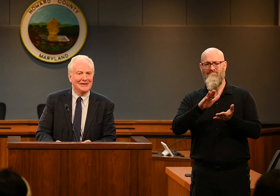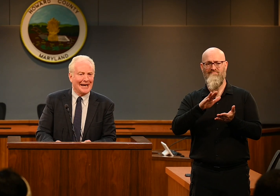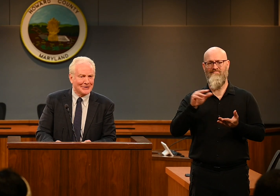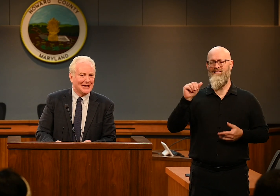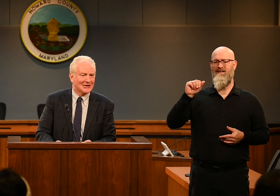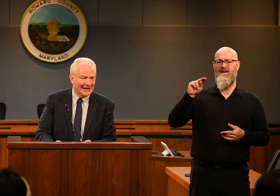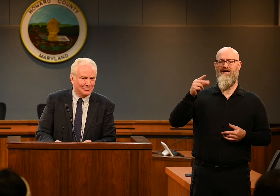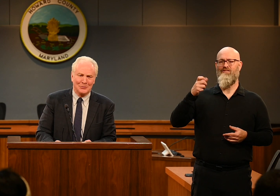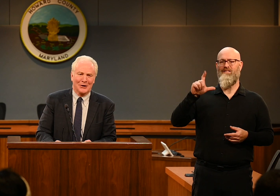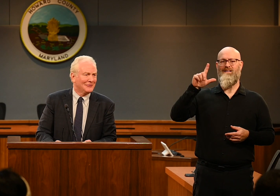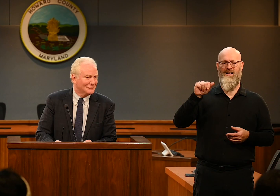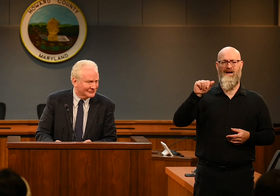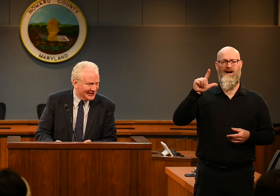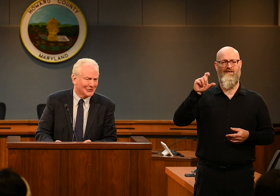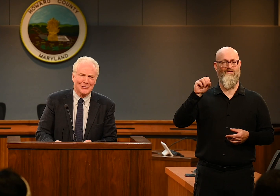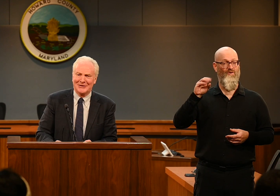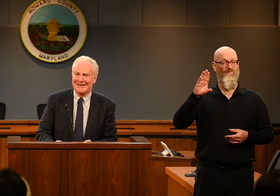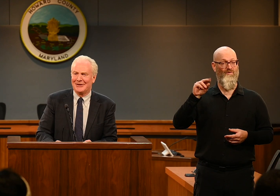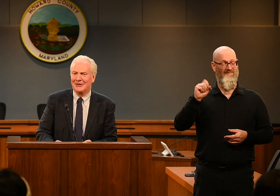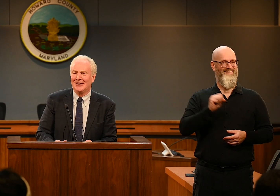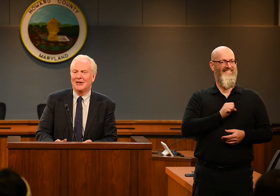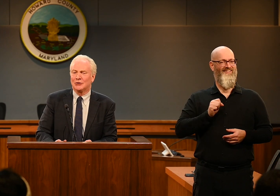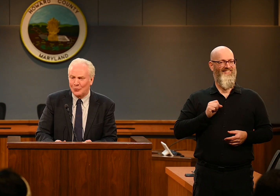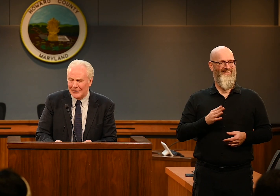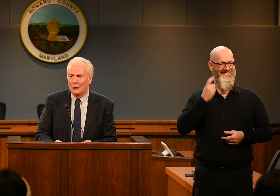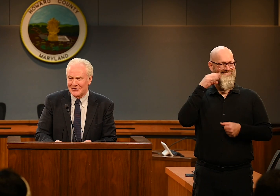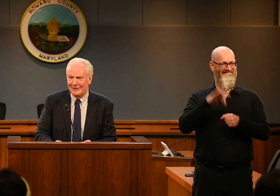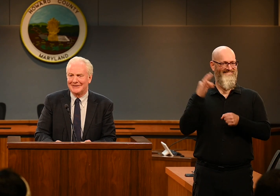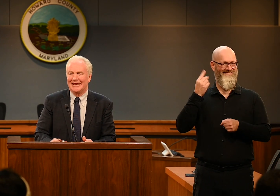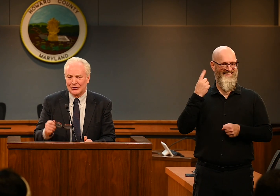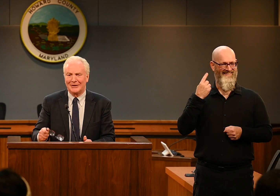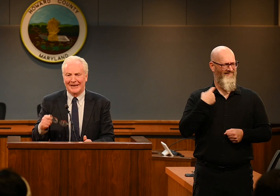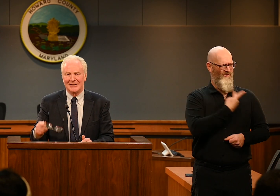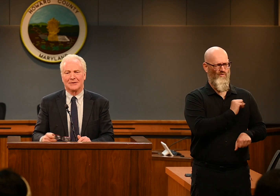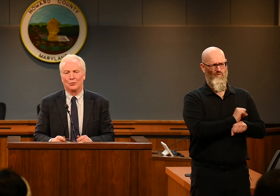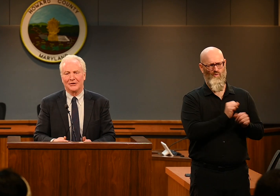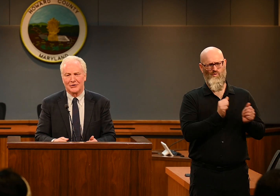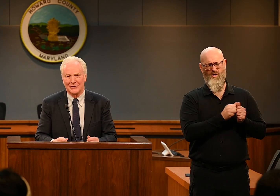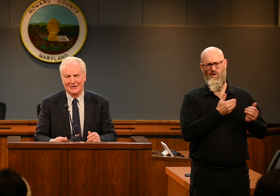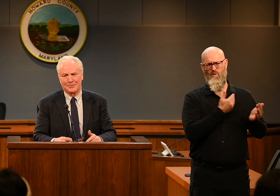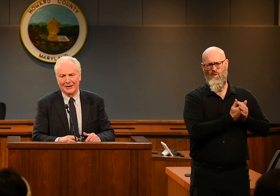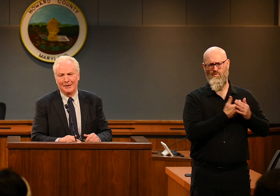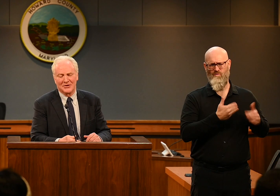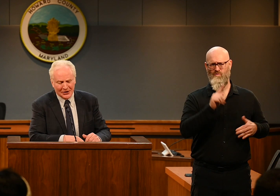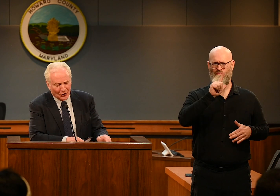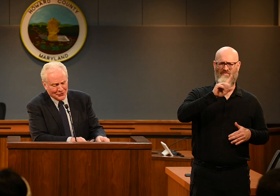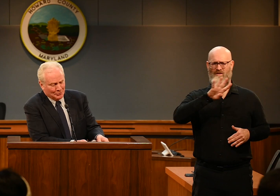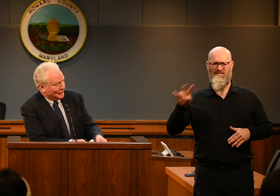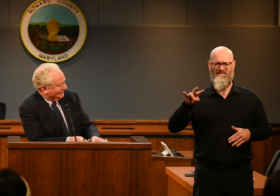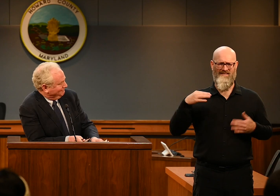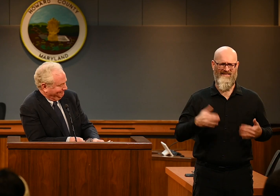Alserbrooks to the United States Senate. We work very closely together 24/7, including on these important issues. Let's bring up